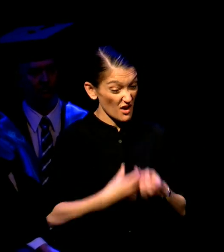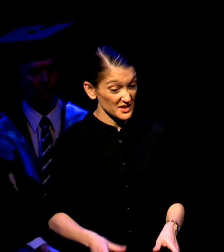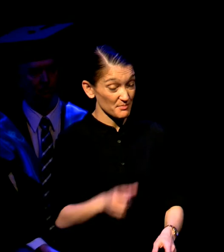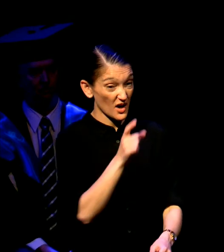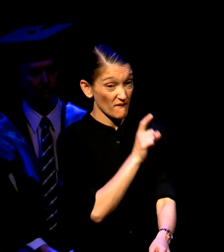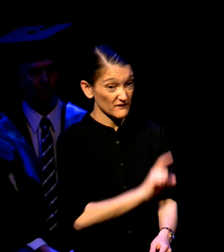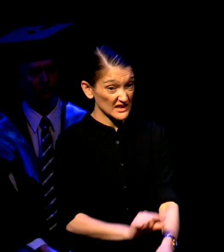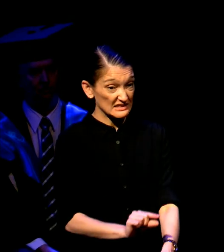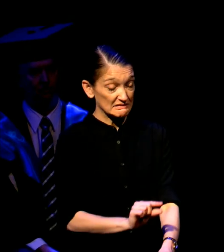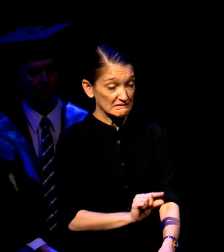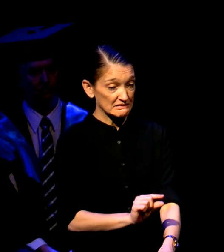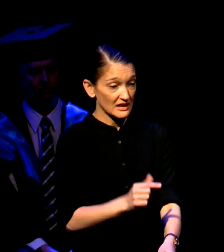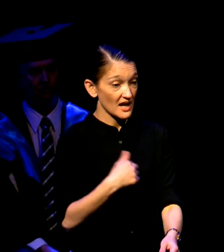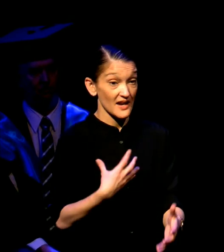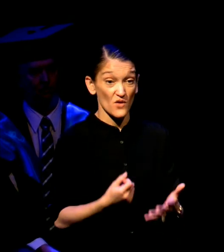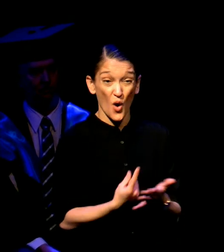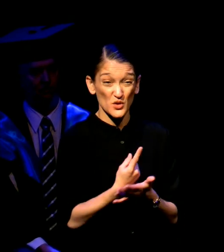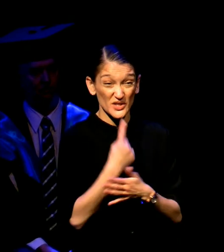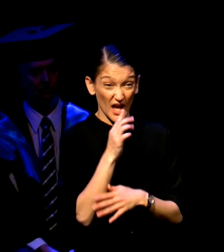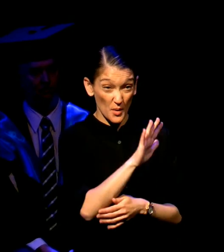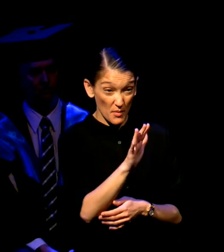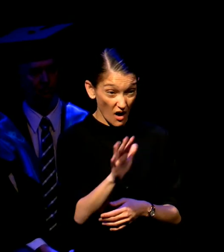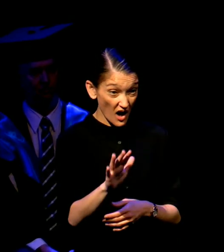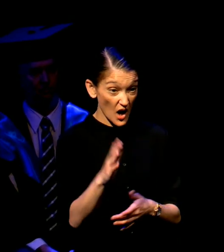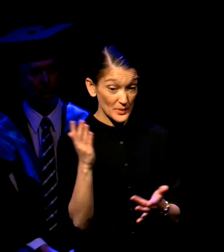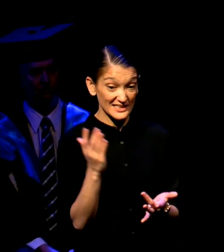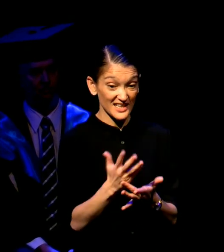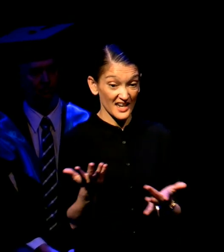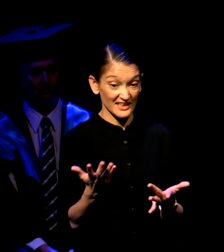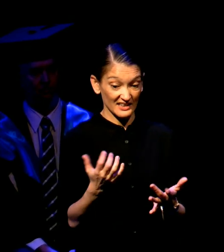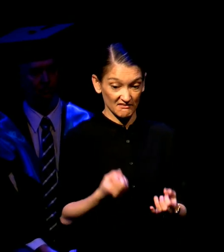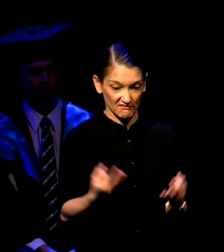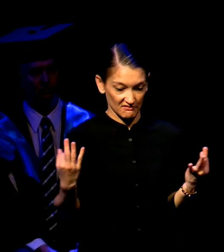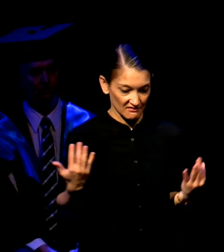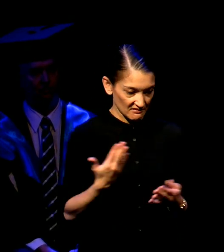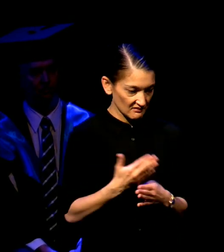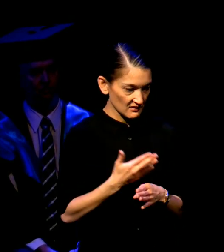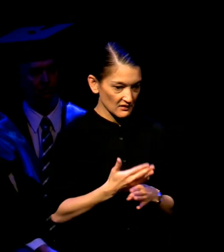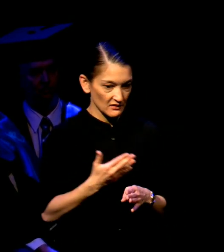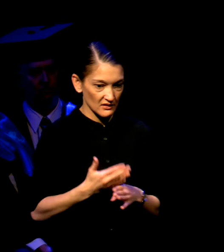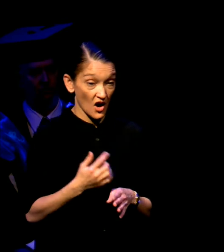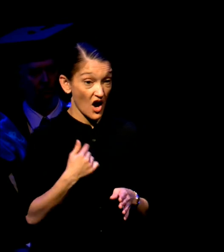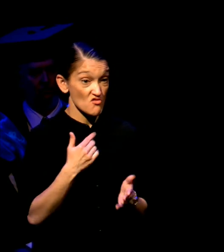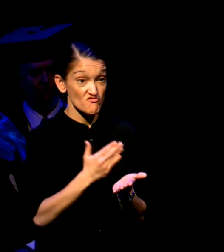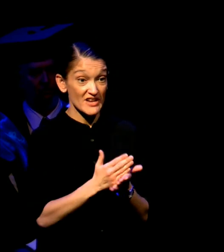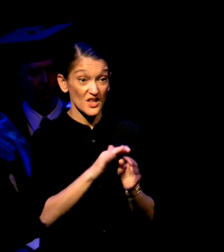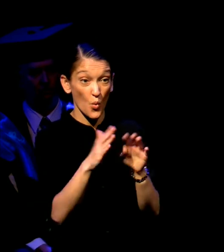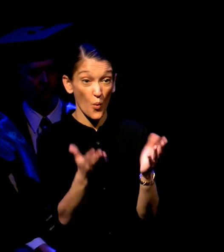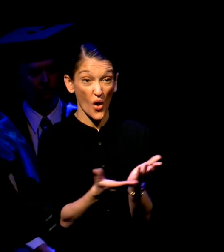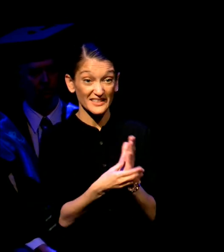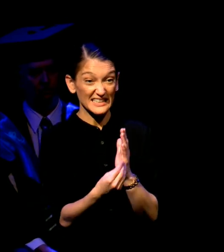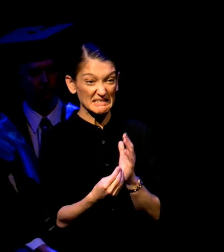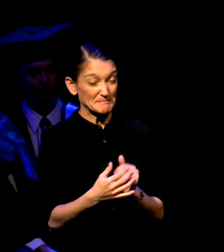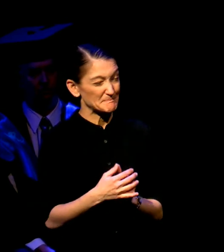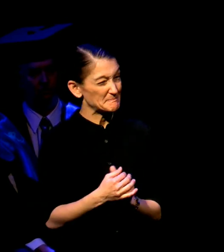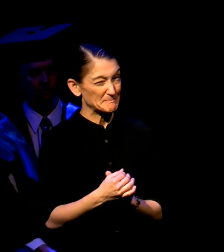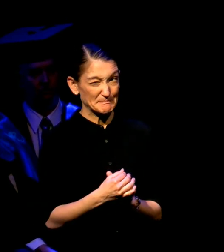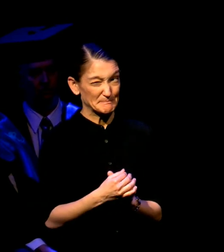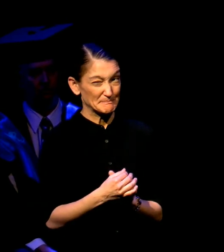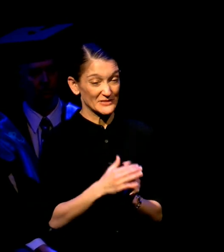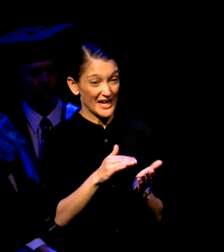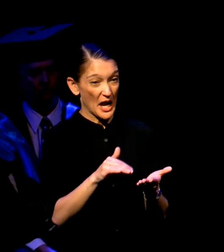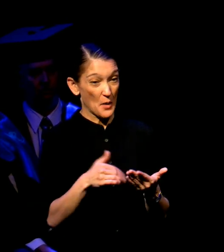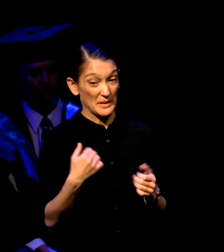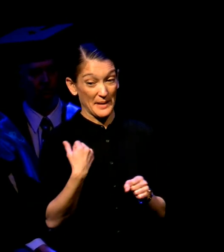get a chance to say goodbye, and I was suddenly thrown into unemployment with no real-world skills that could help me make some money in this new